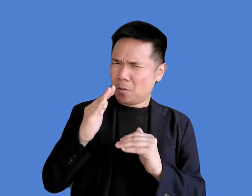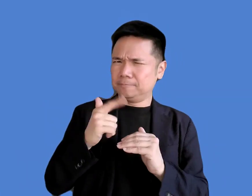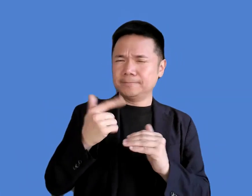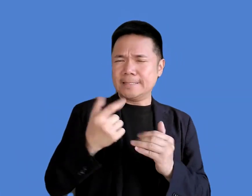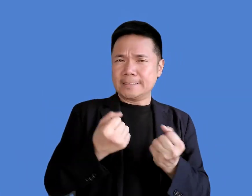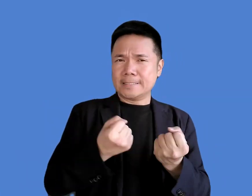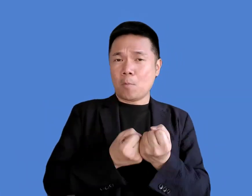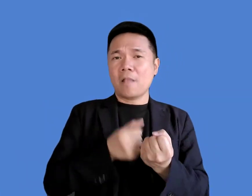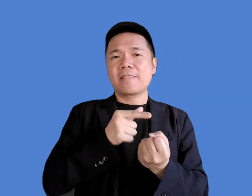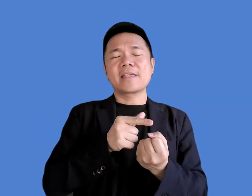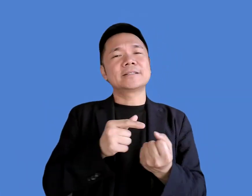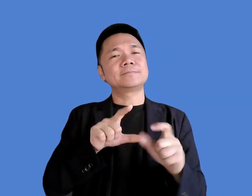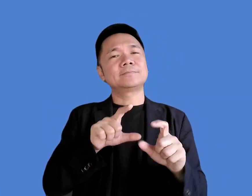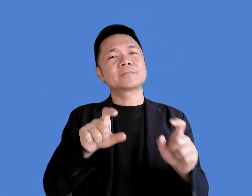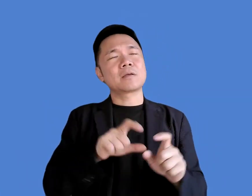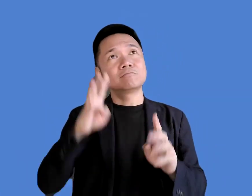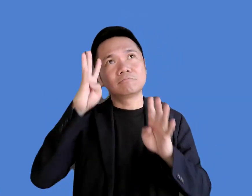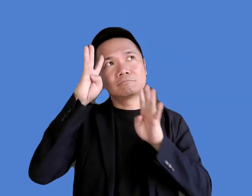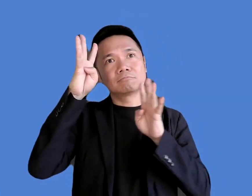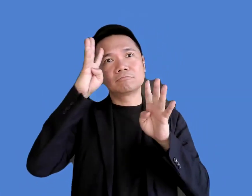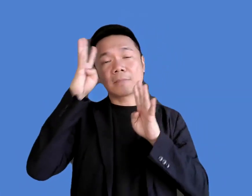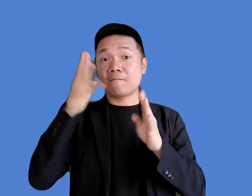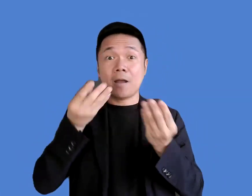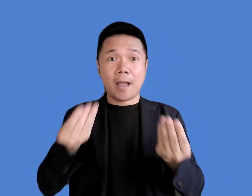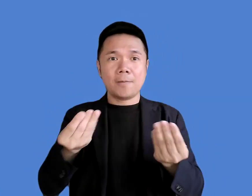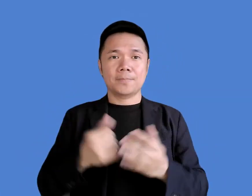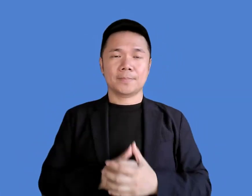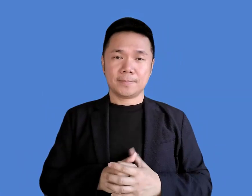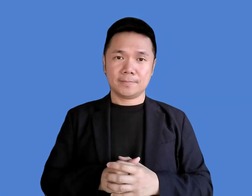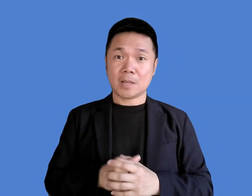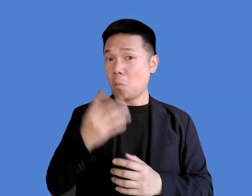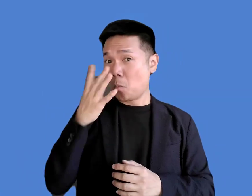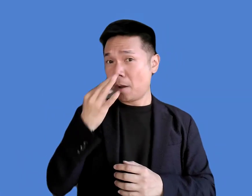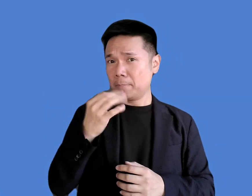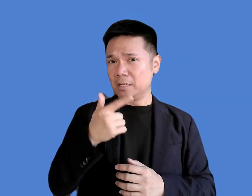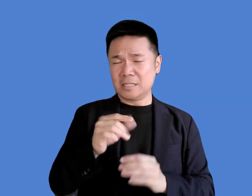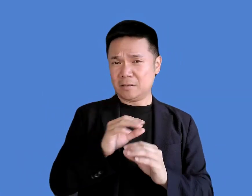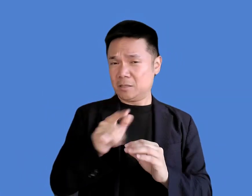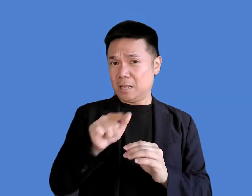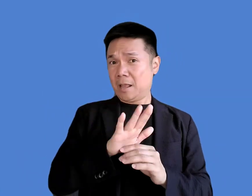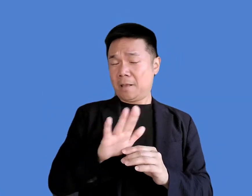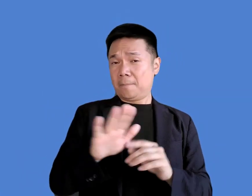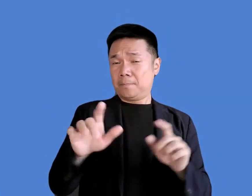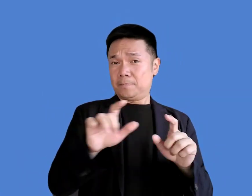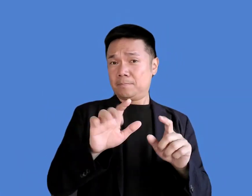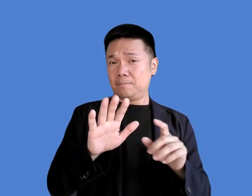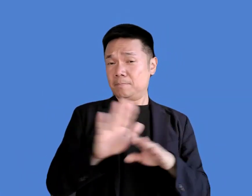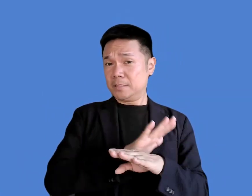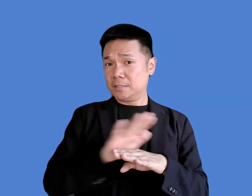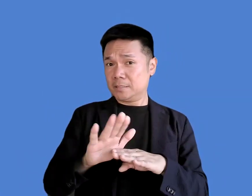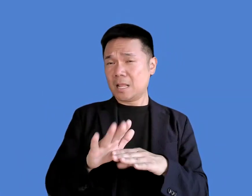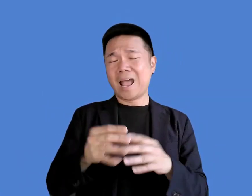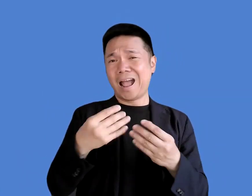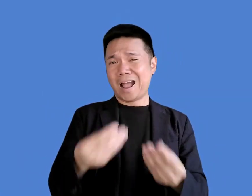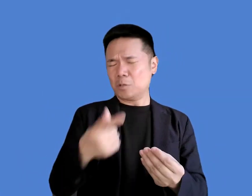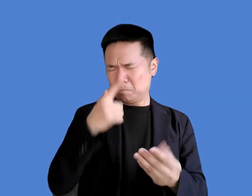these companies to actually then innovate for these target groups. Because if it's not their core business of the company, they really need